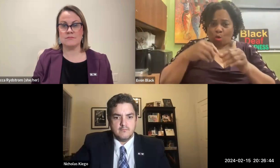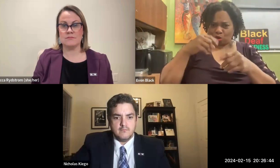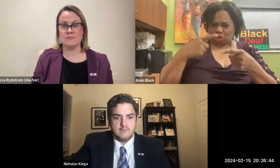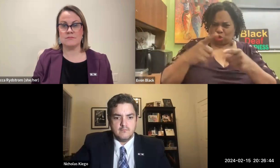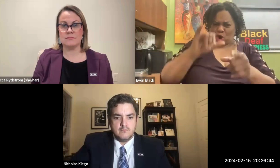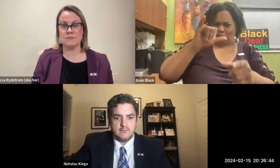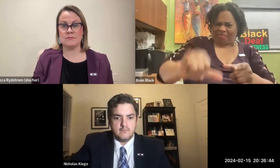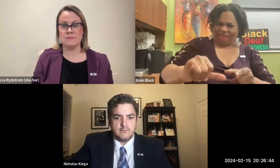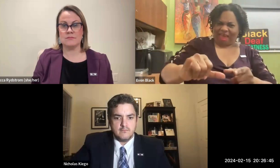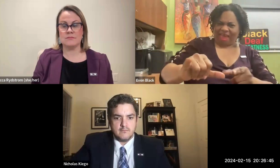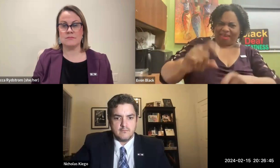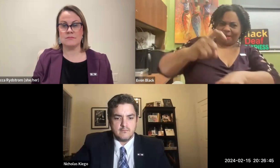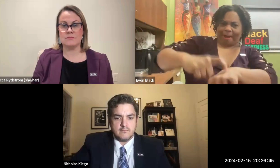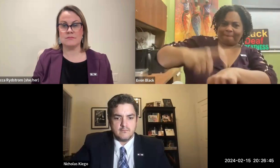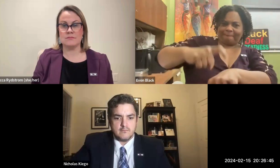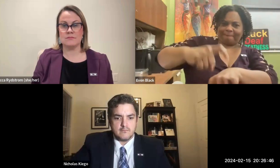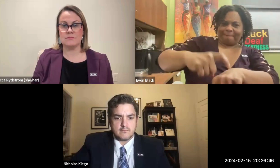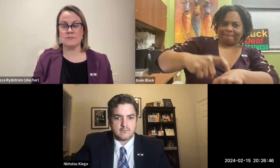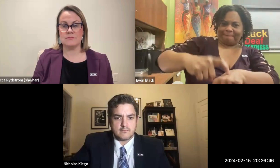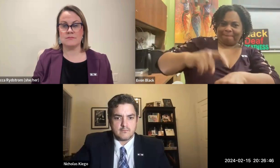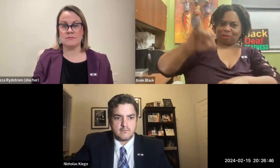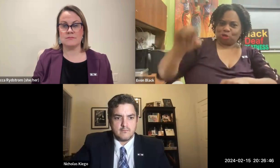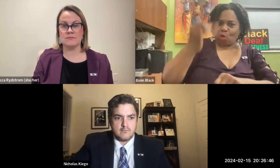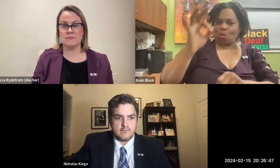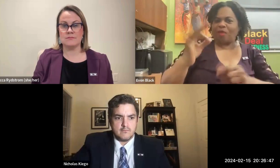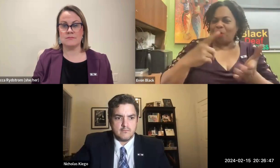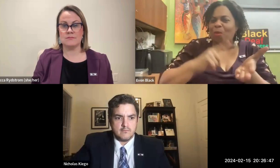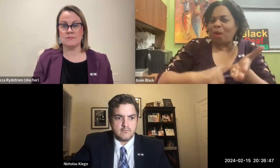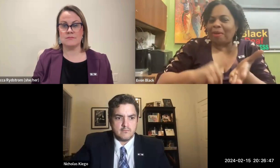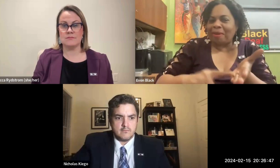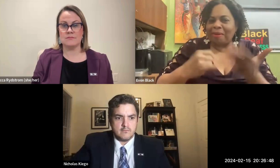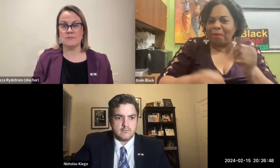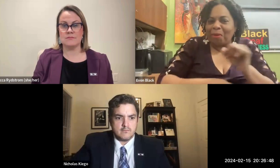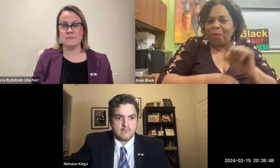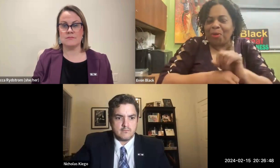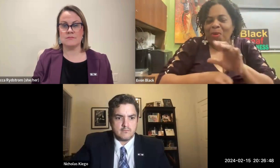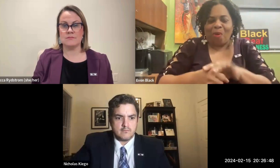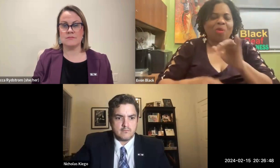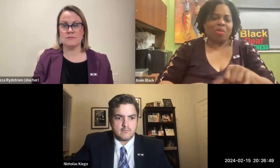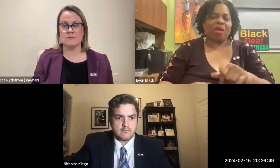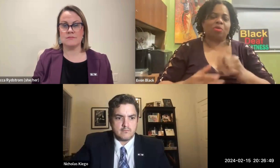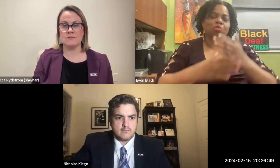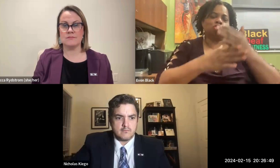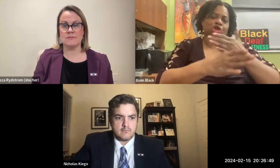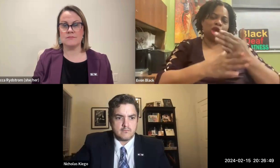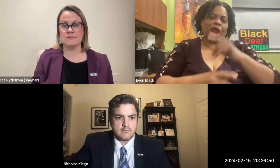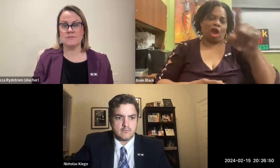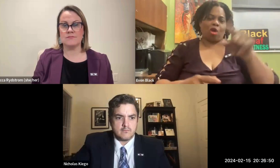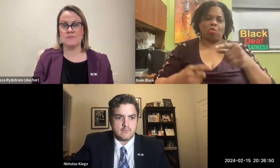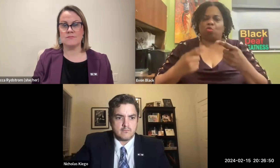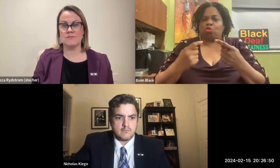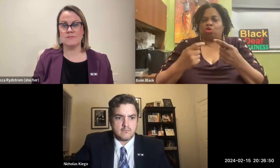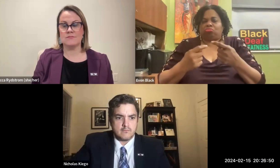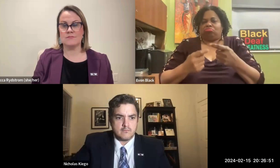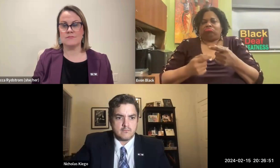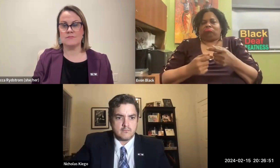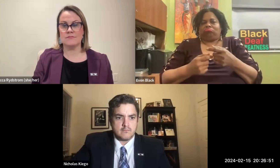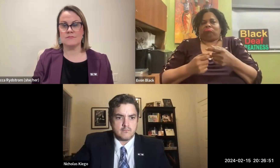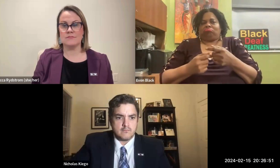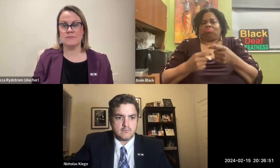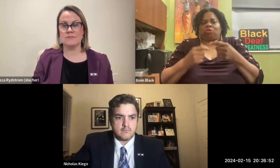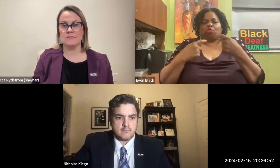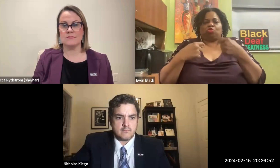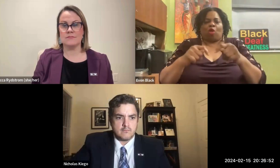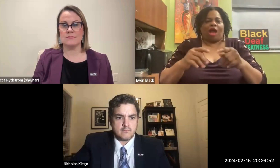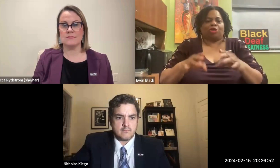on Juneteenth and Black deaf individuals' contributions to that celebration. And so we're now working on researching